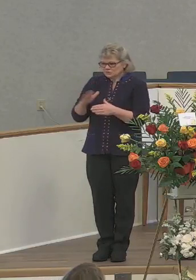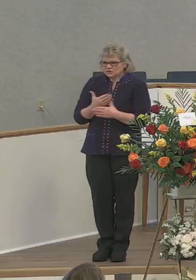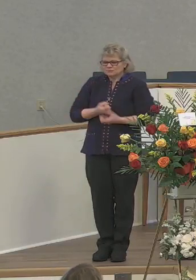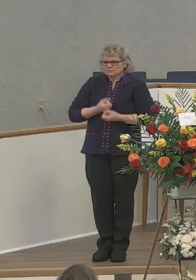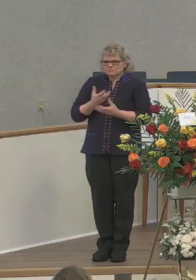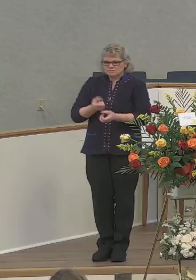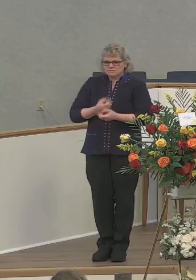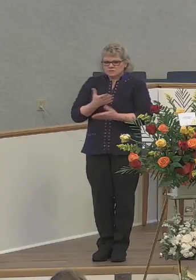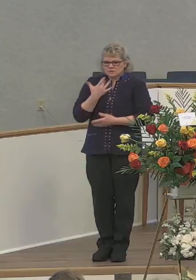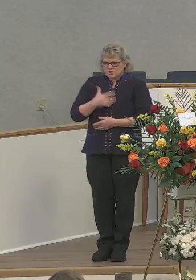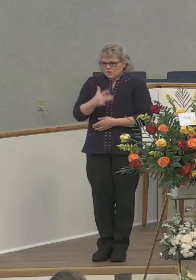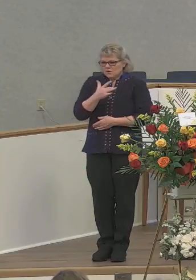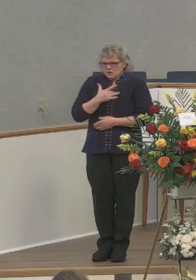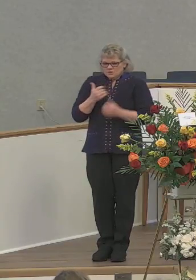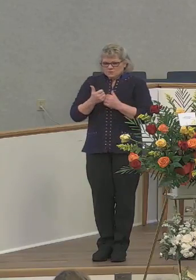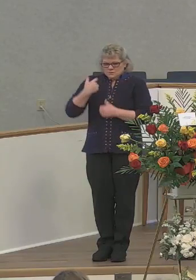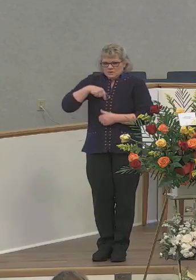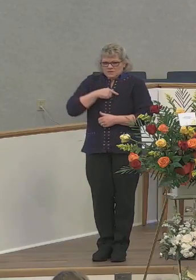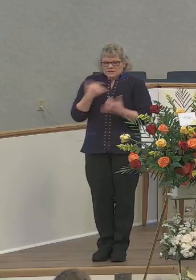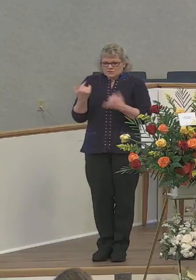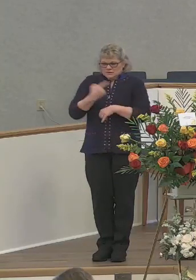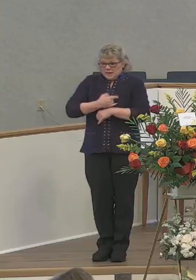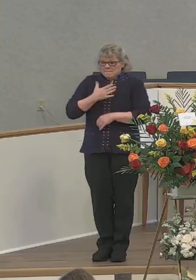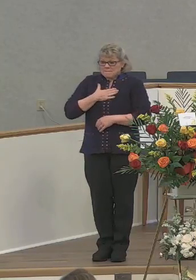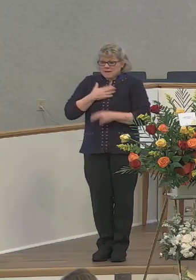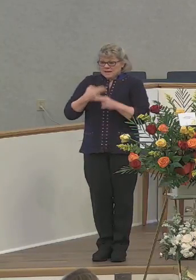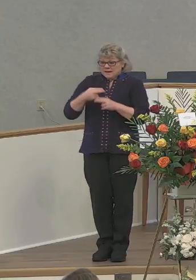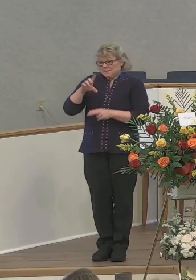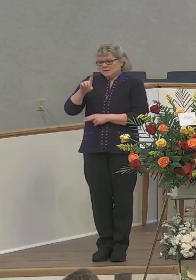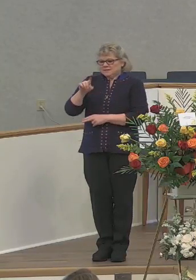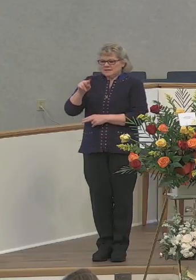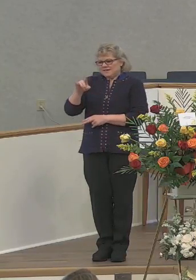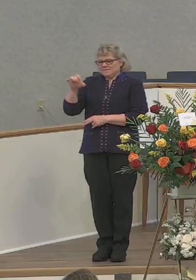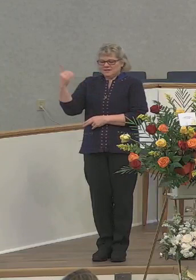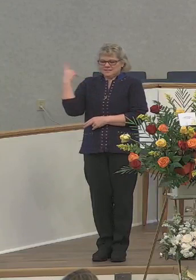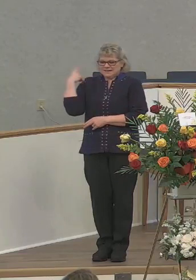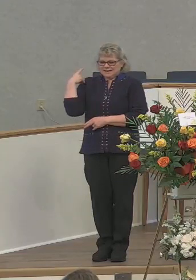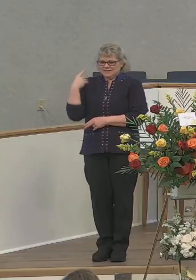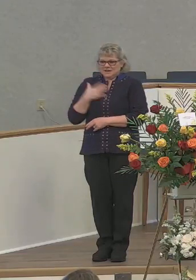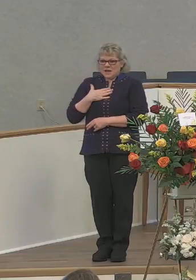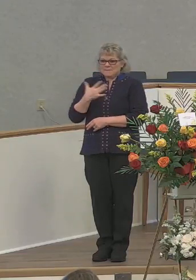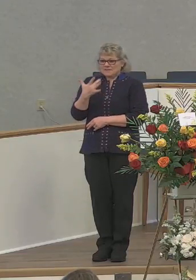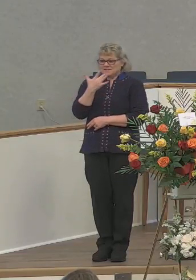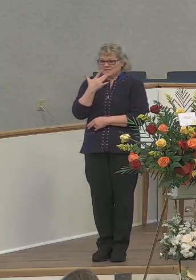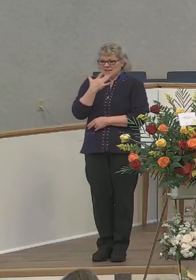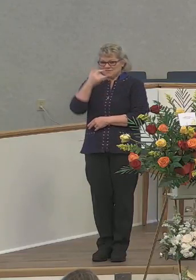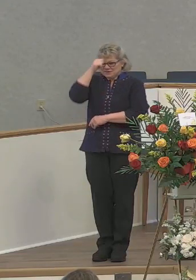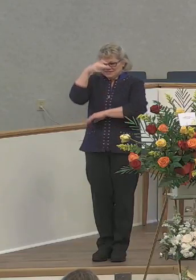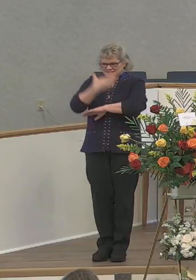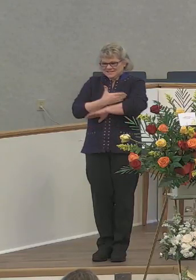their hearts with us today. My name is David. I am the favorite son-in-law.